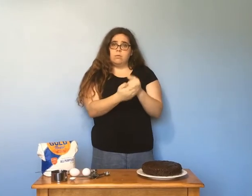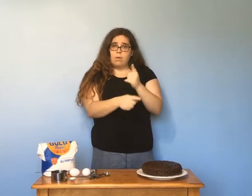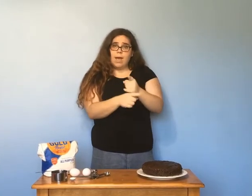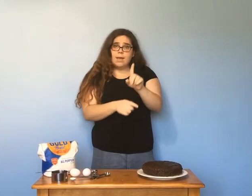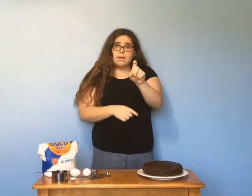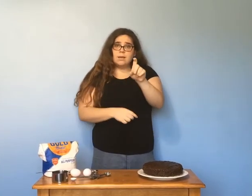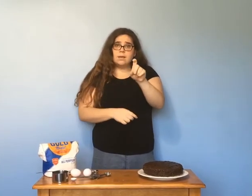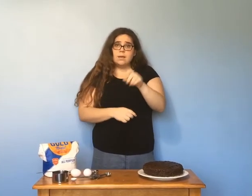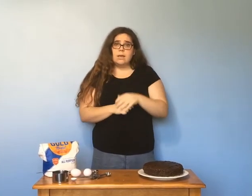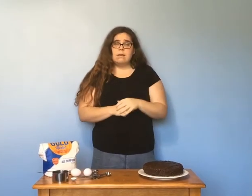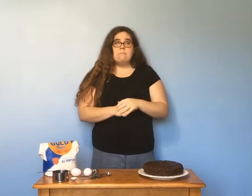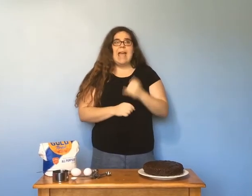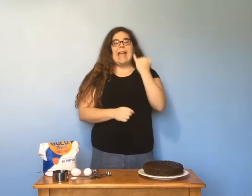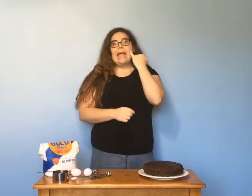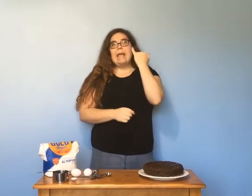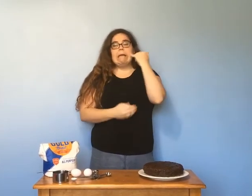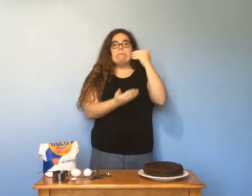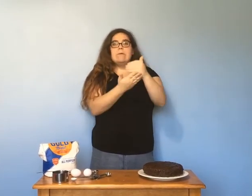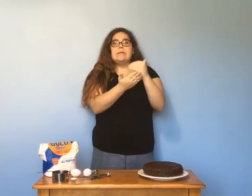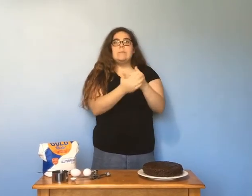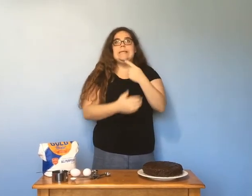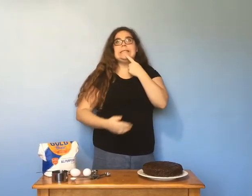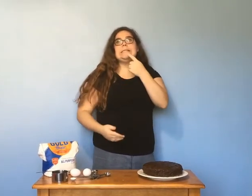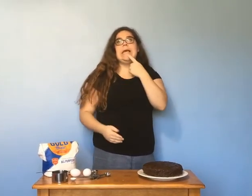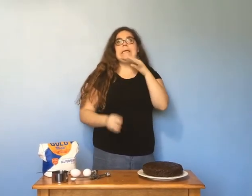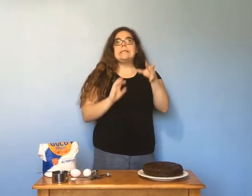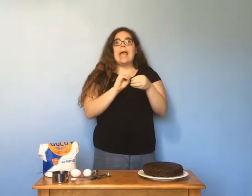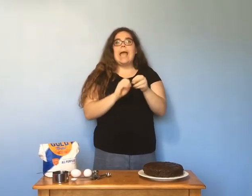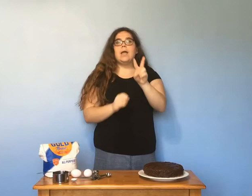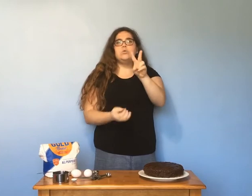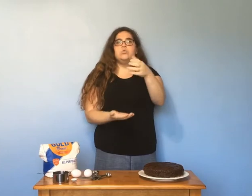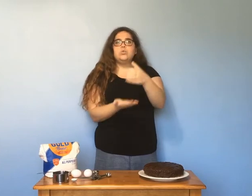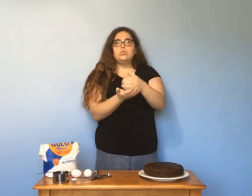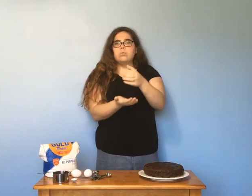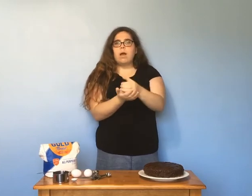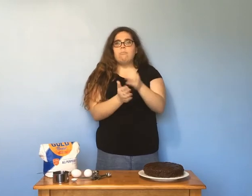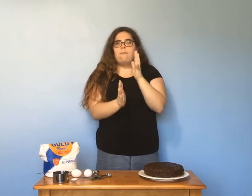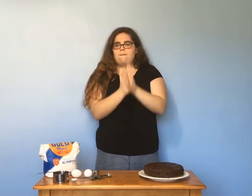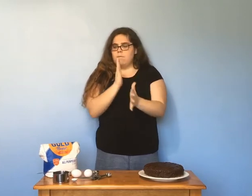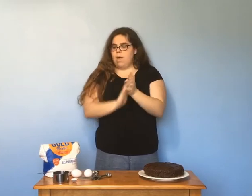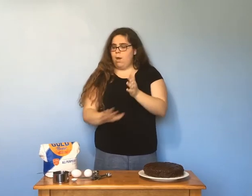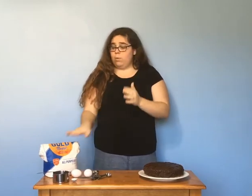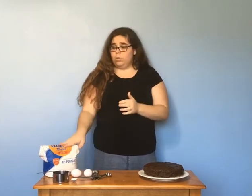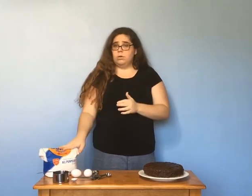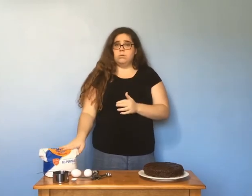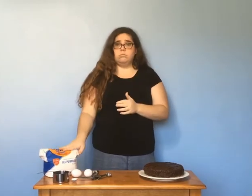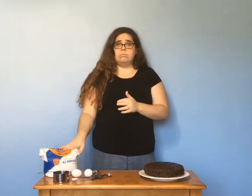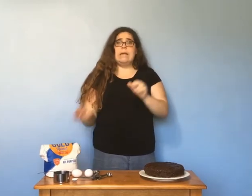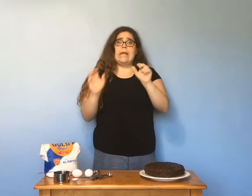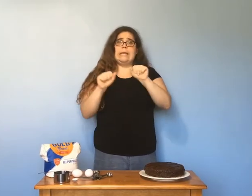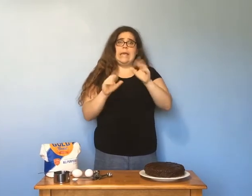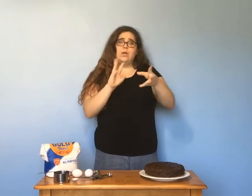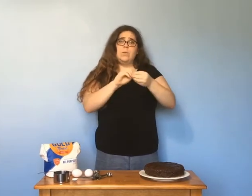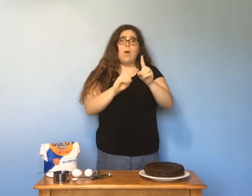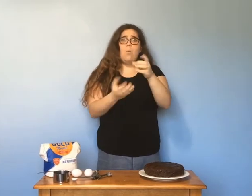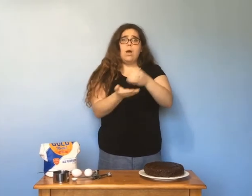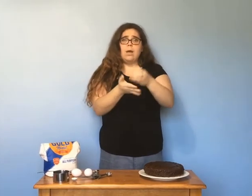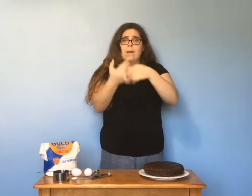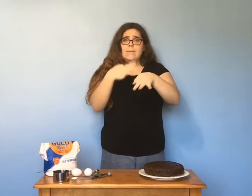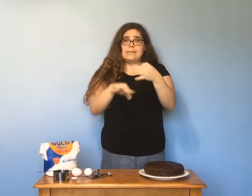follow a recipe, right? If the recipe says add 2 cups of flour, can I